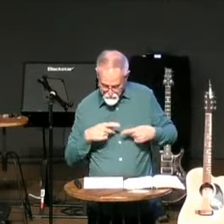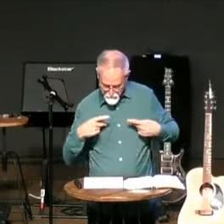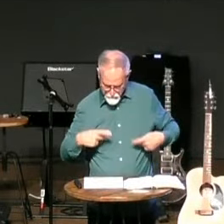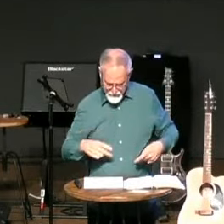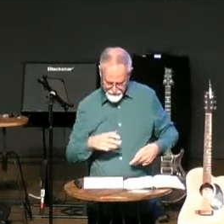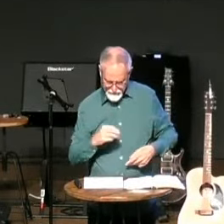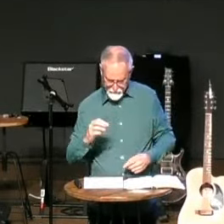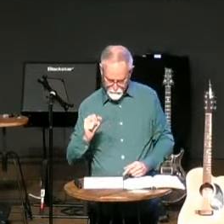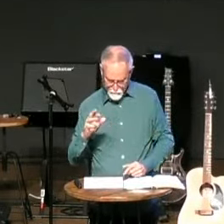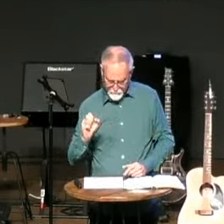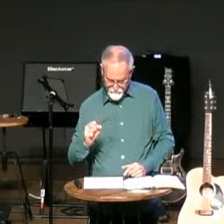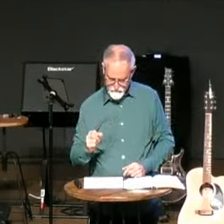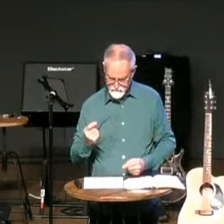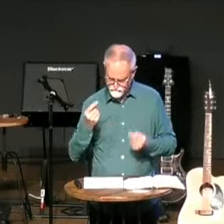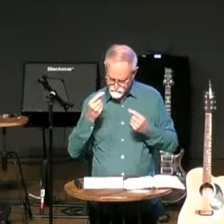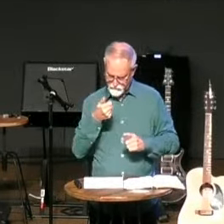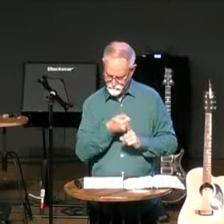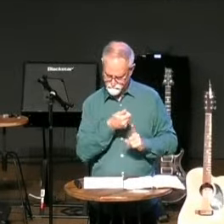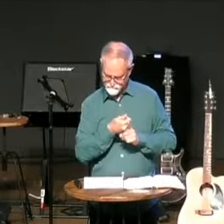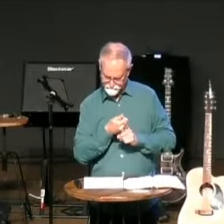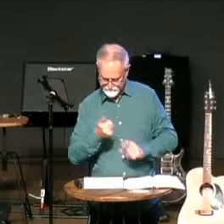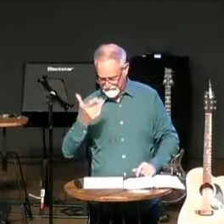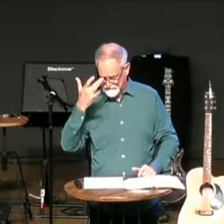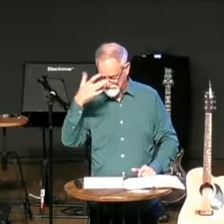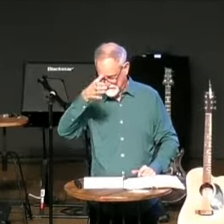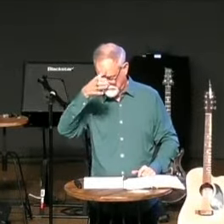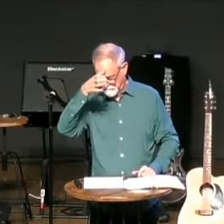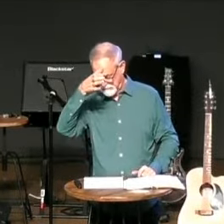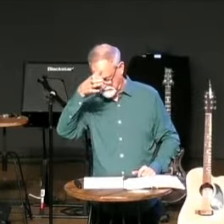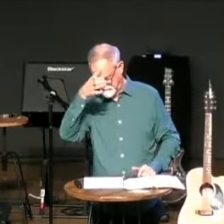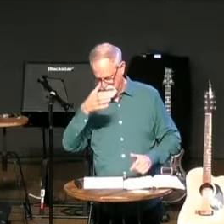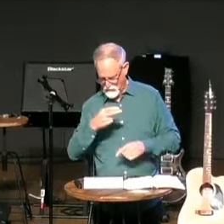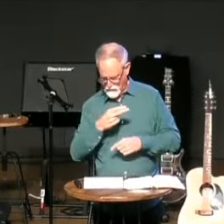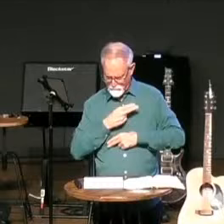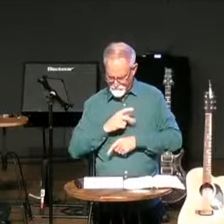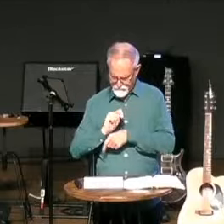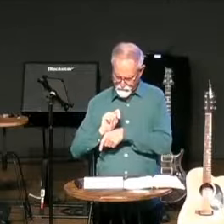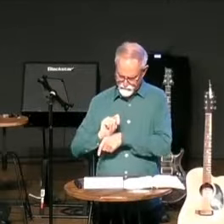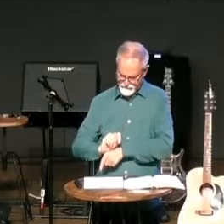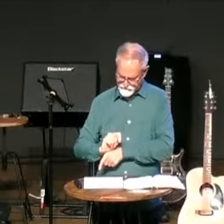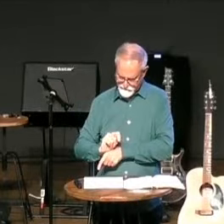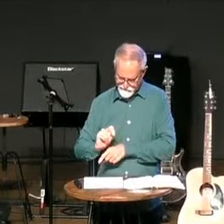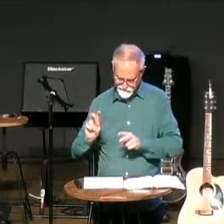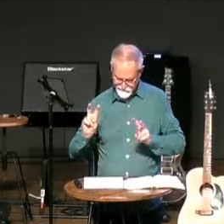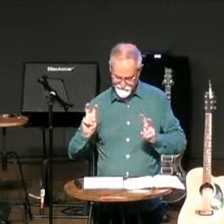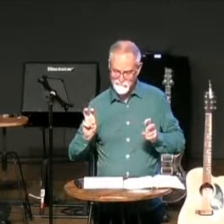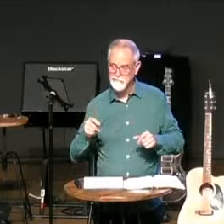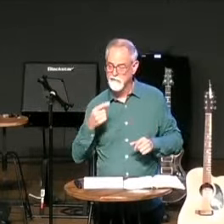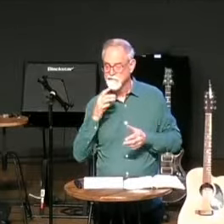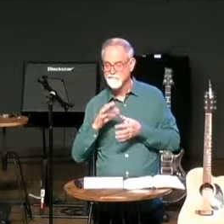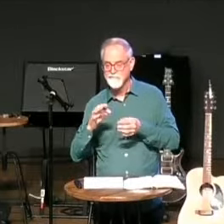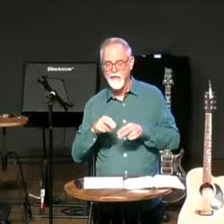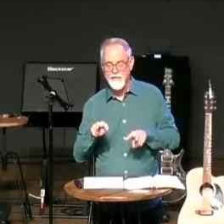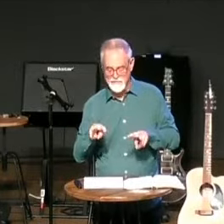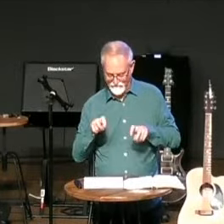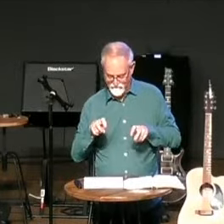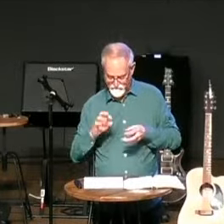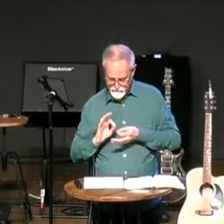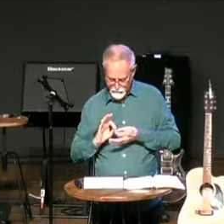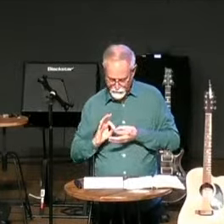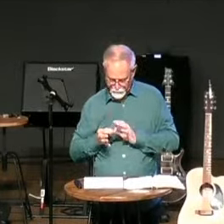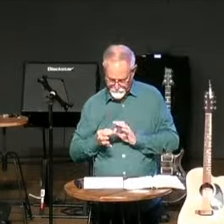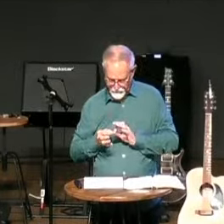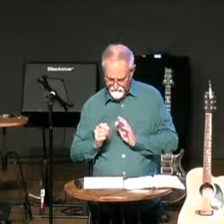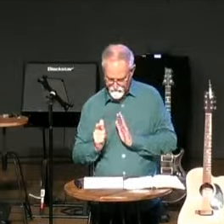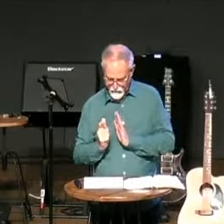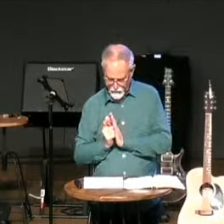not God-ordained laws. Right? This is something that the Pharisees and the scribes, who consider themselves experts in